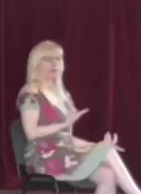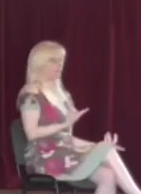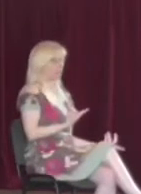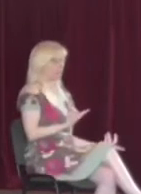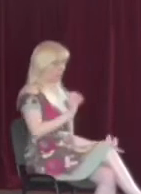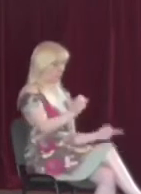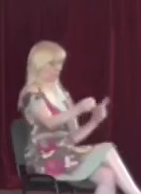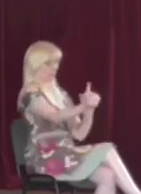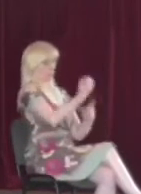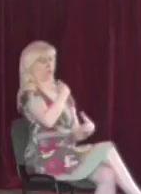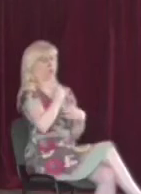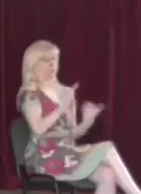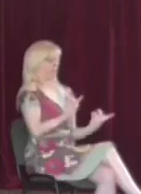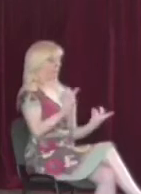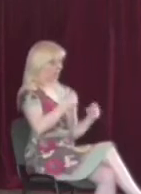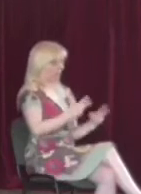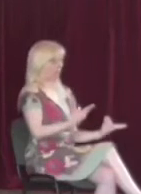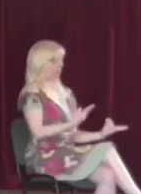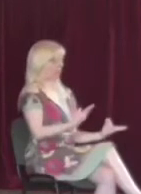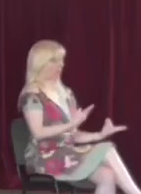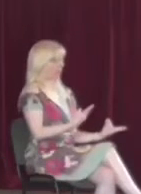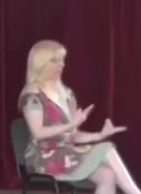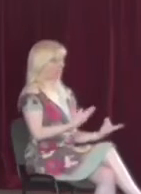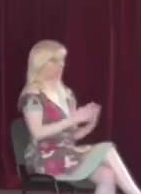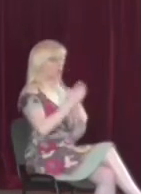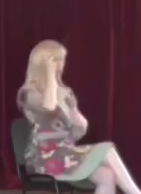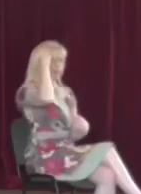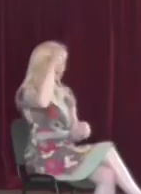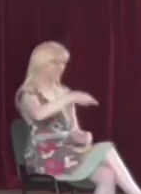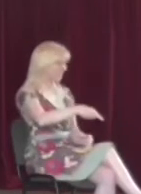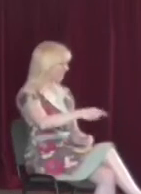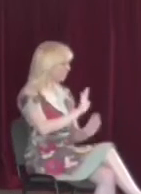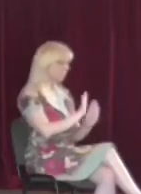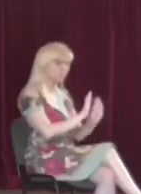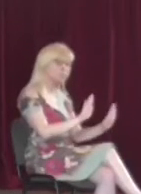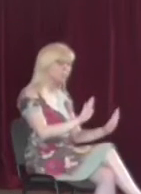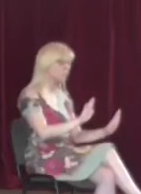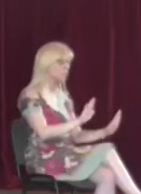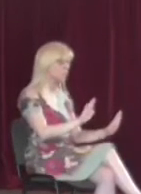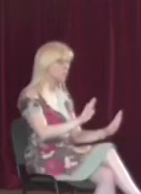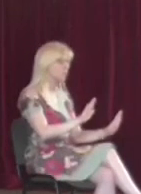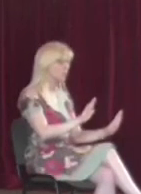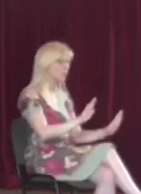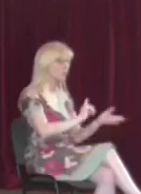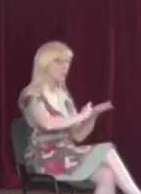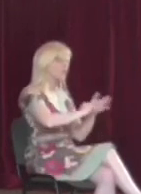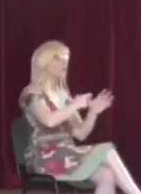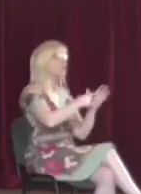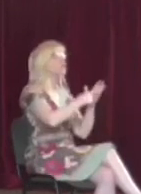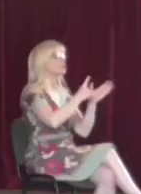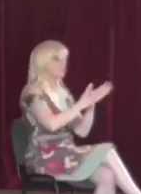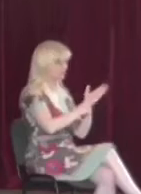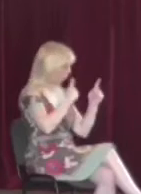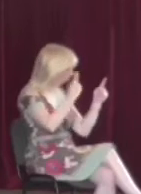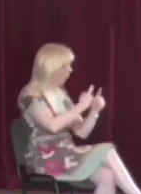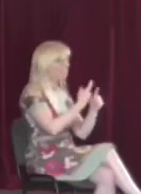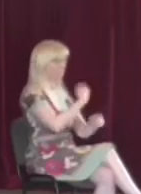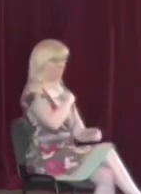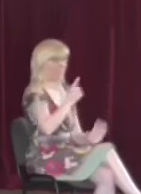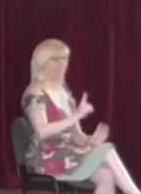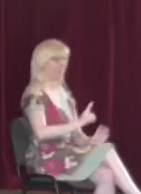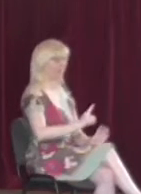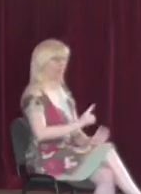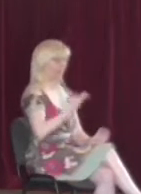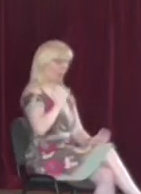love that, Brother Saul. He's already embraced him as his brother. The Lord Jesus, who appeared to you on the road as you were coming